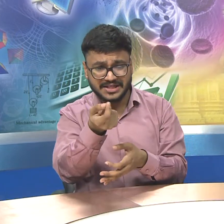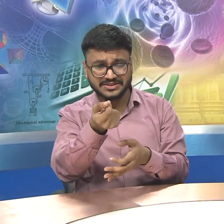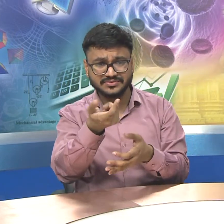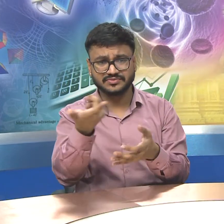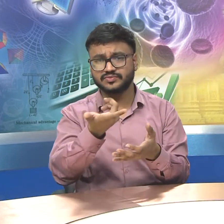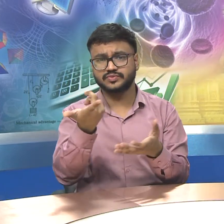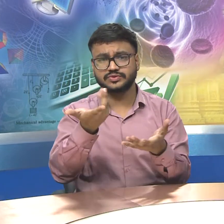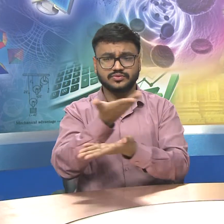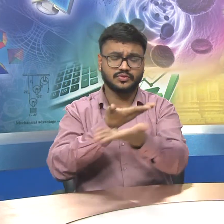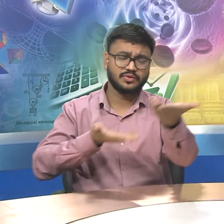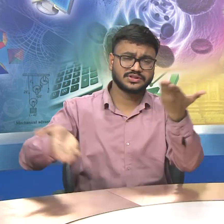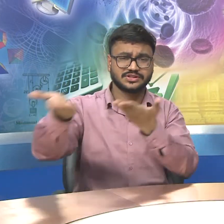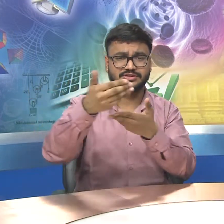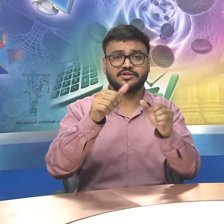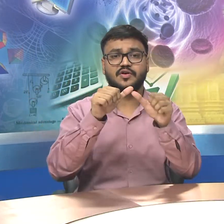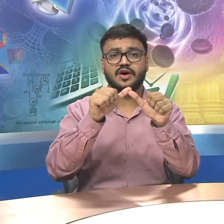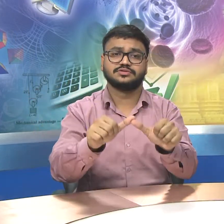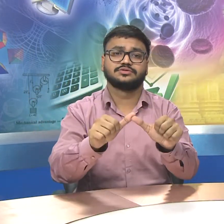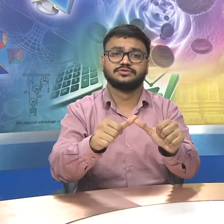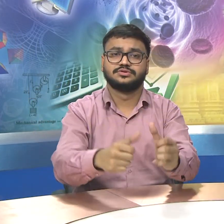Next is signs related to money.